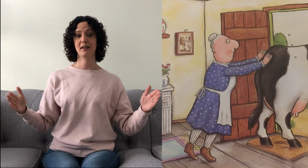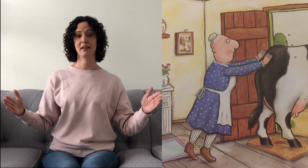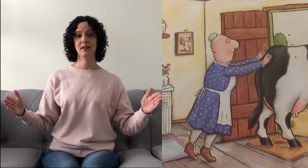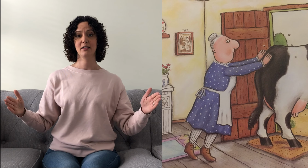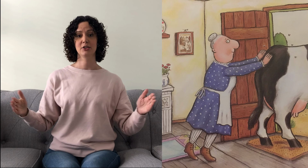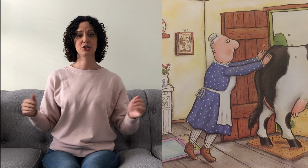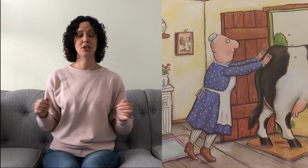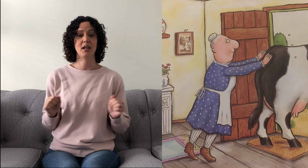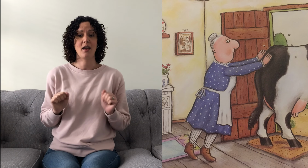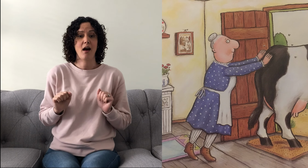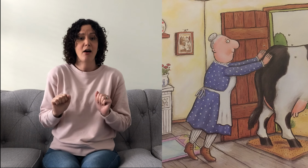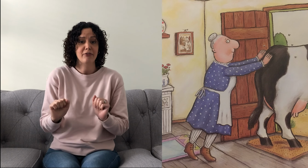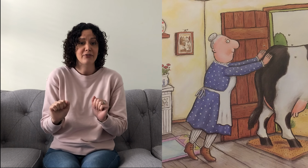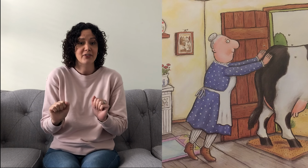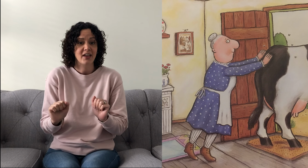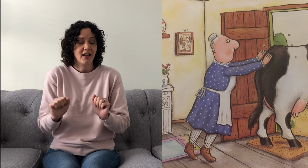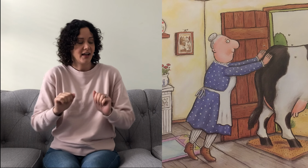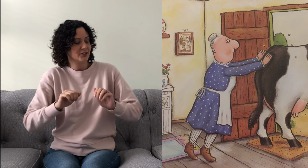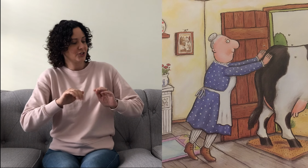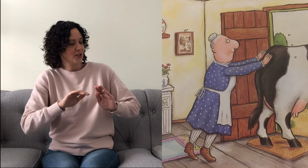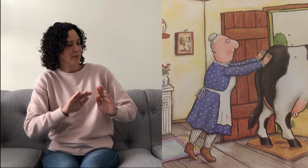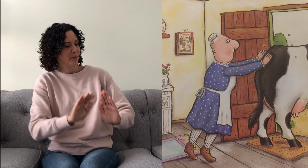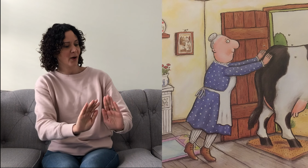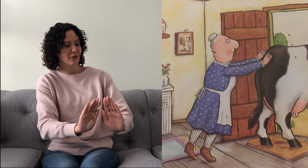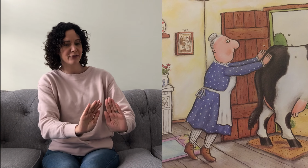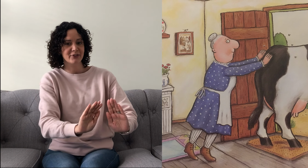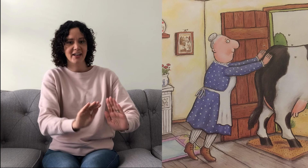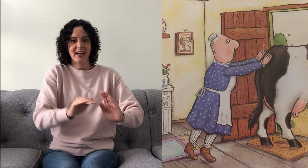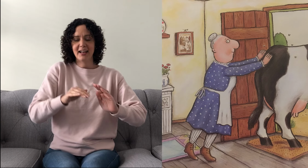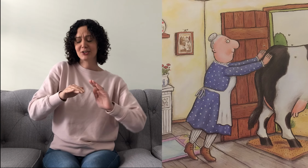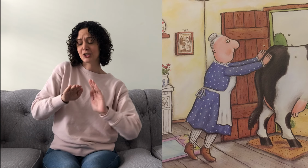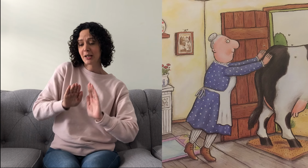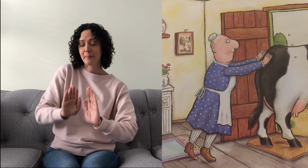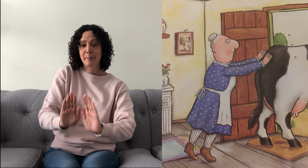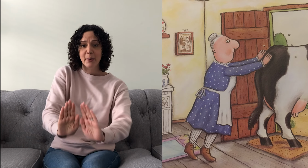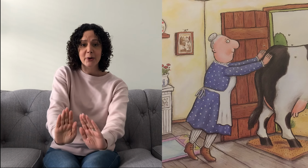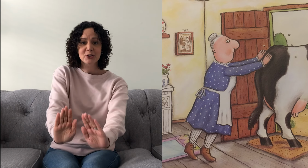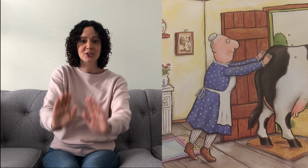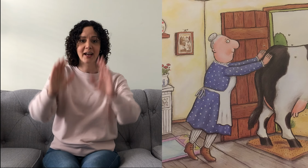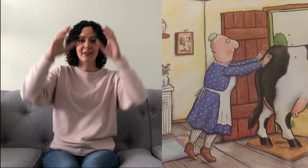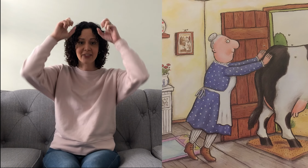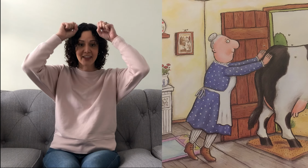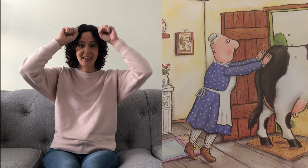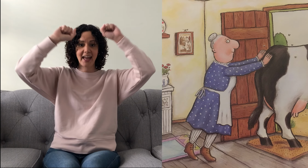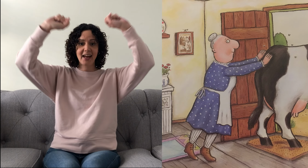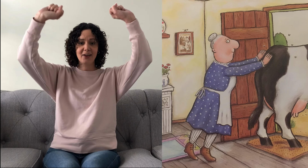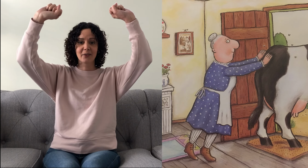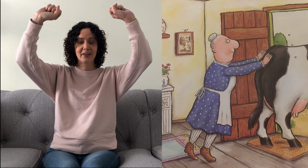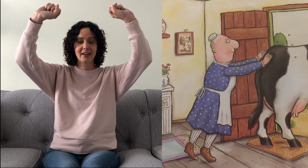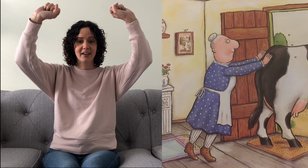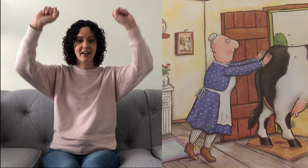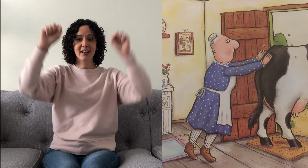big." She huffed and she puffed and she pushed